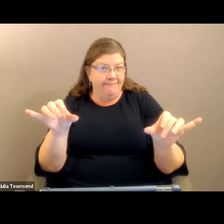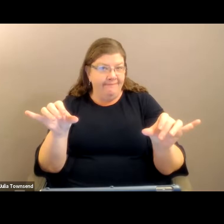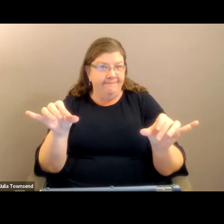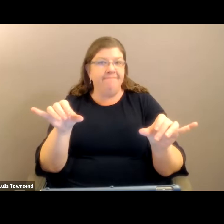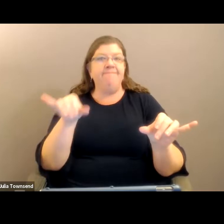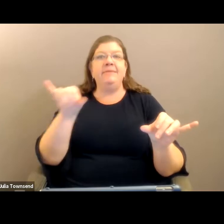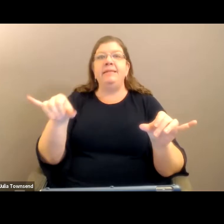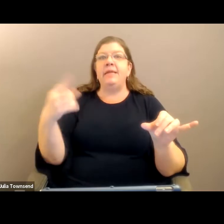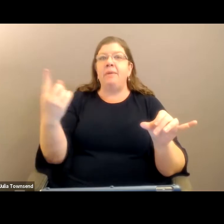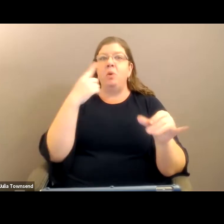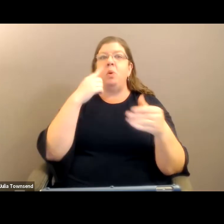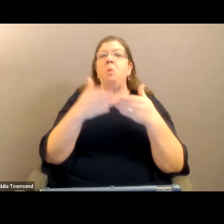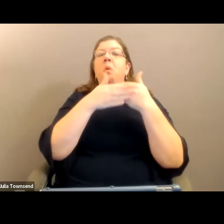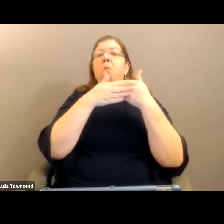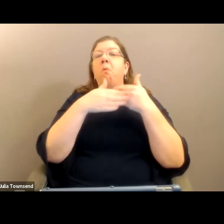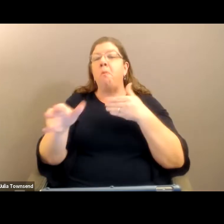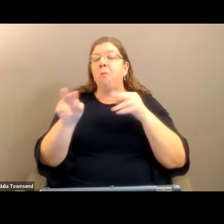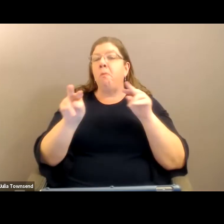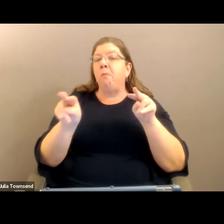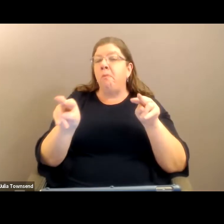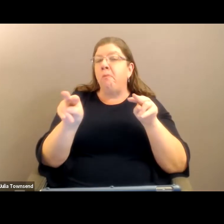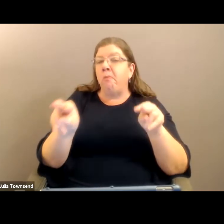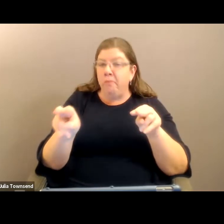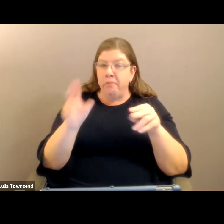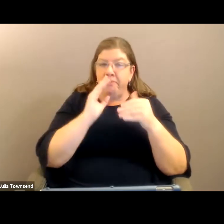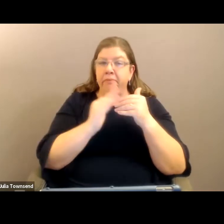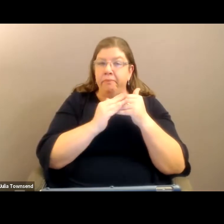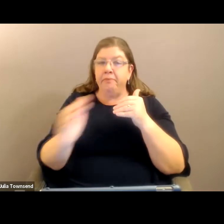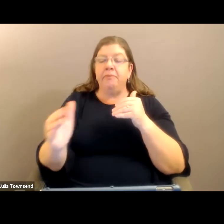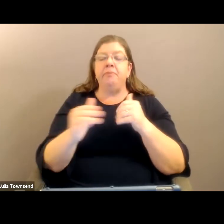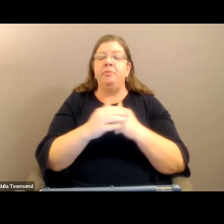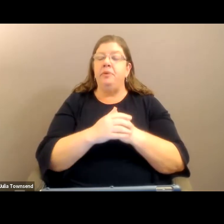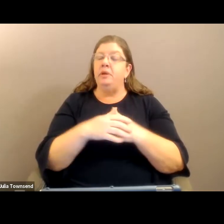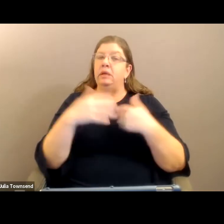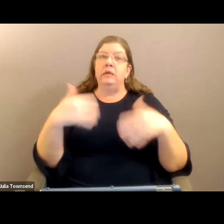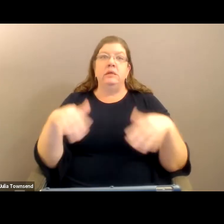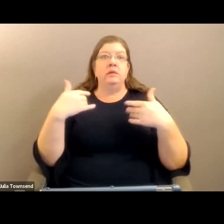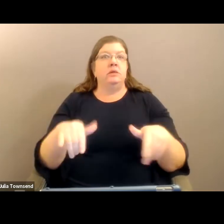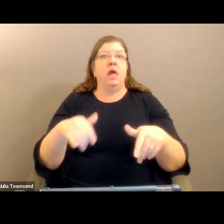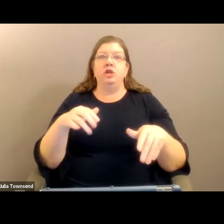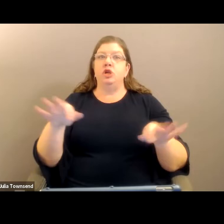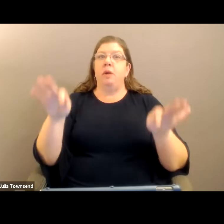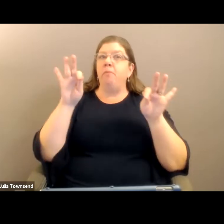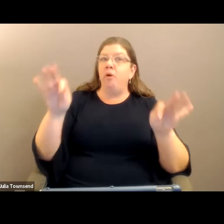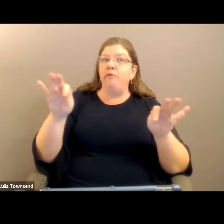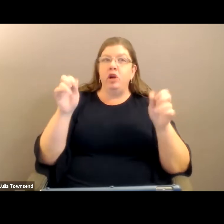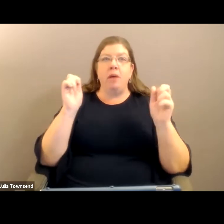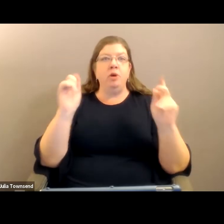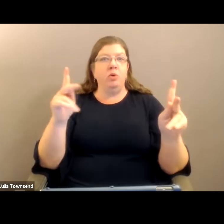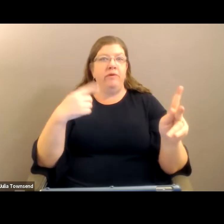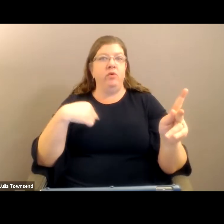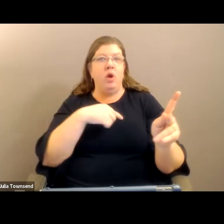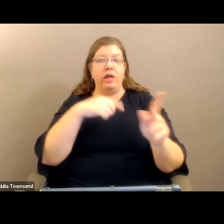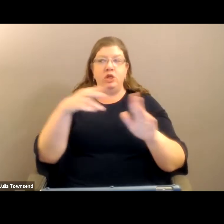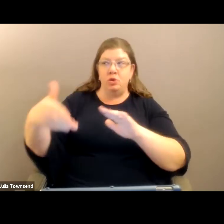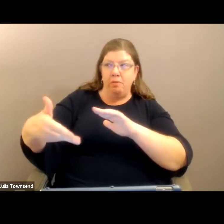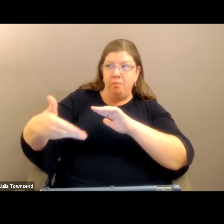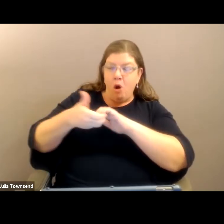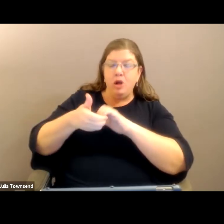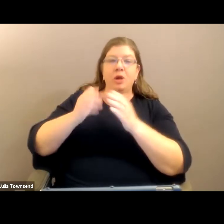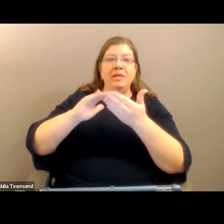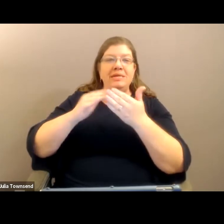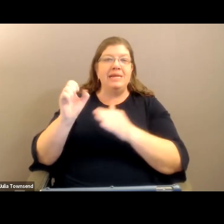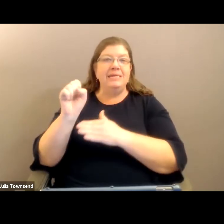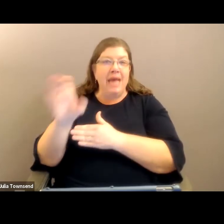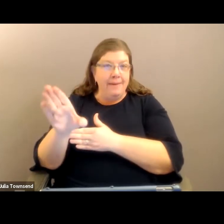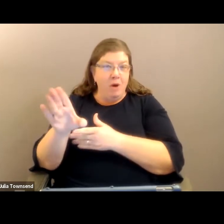something that we will be following up. This is such a perfect opportunity for us to partner with the City of Santa